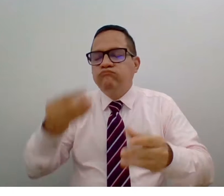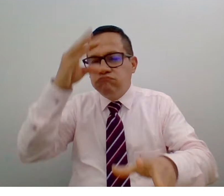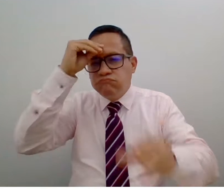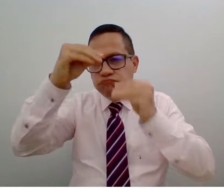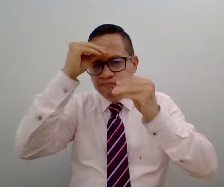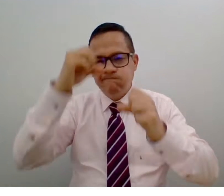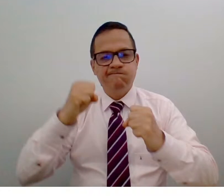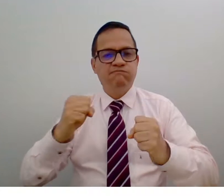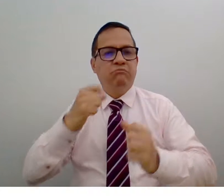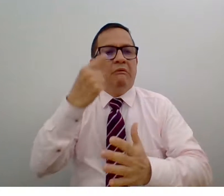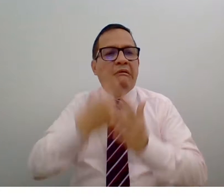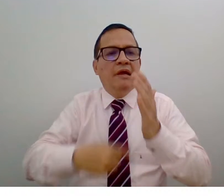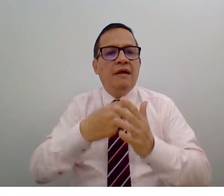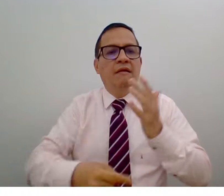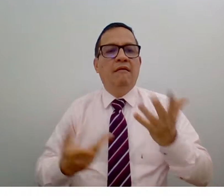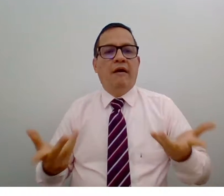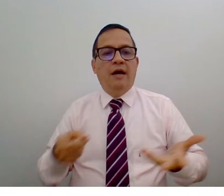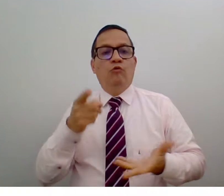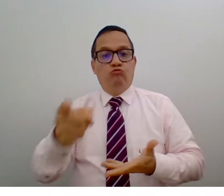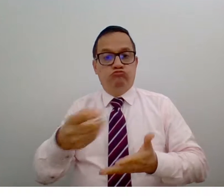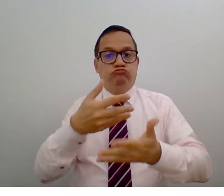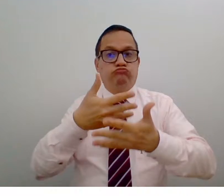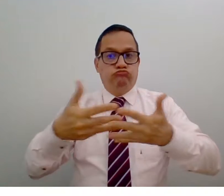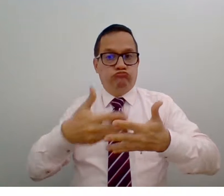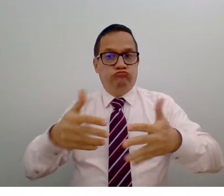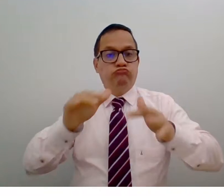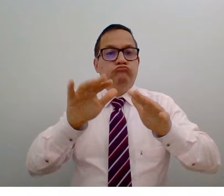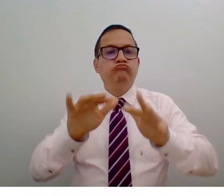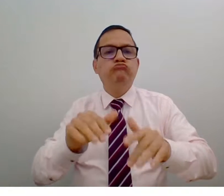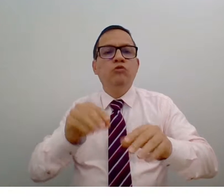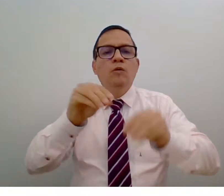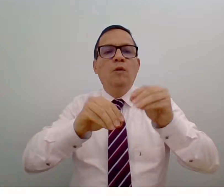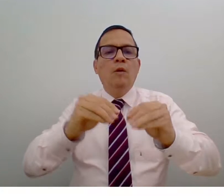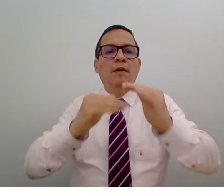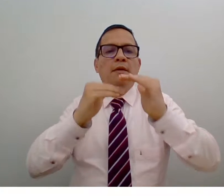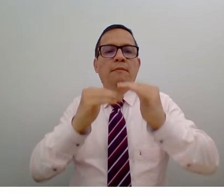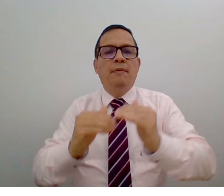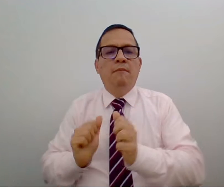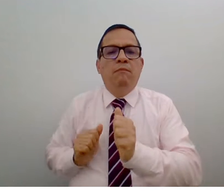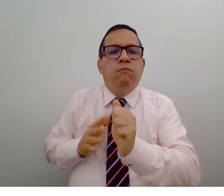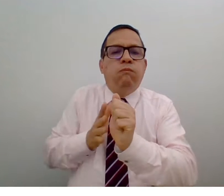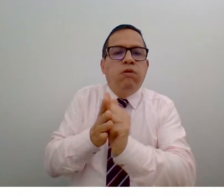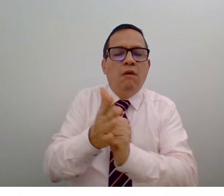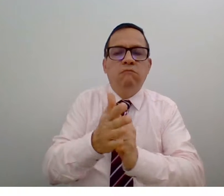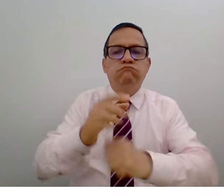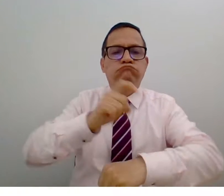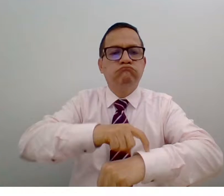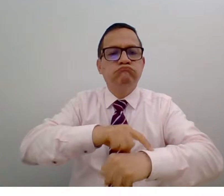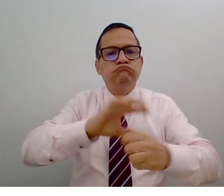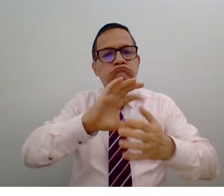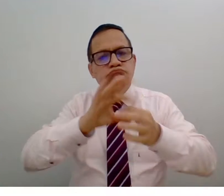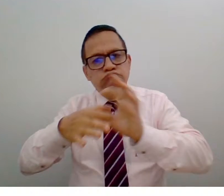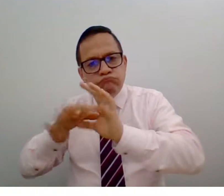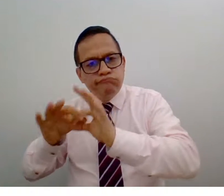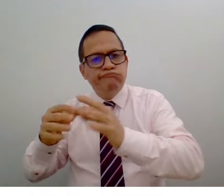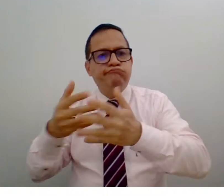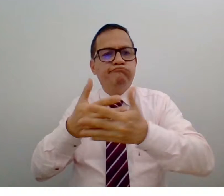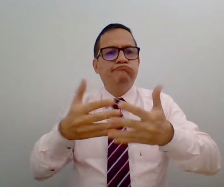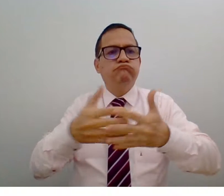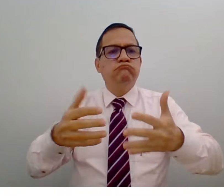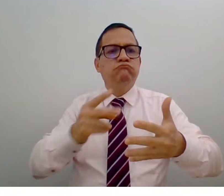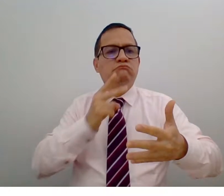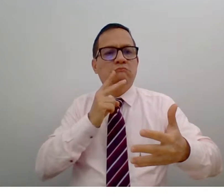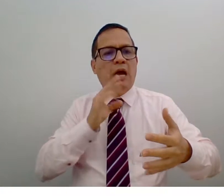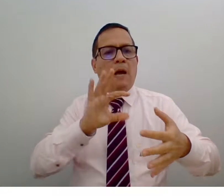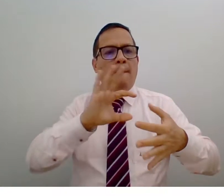expected to achieve the following learning outcomes. The student will be able to construct a text